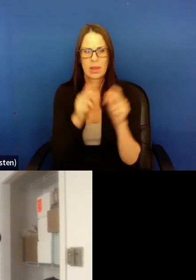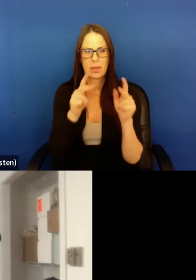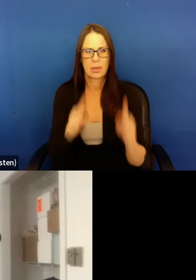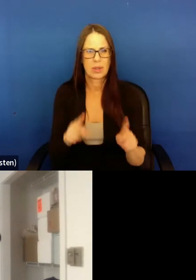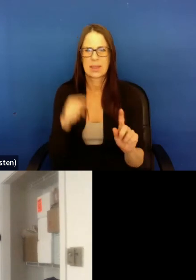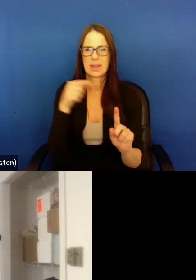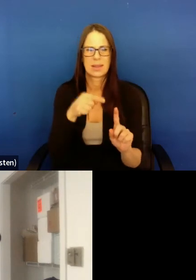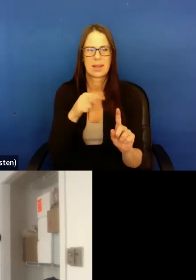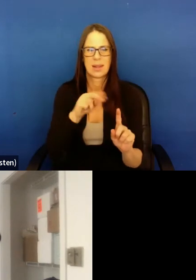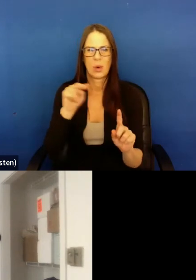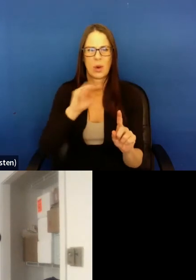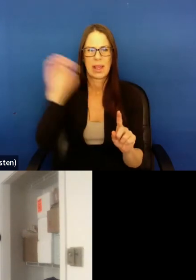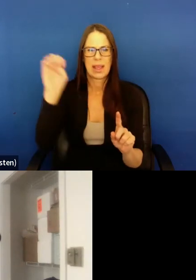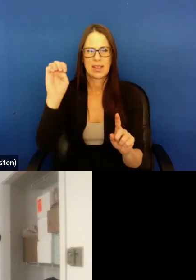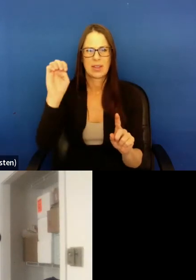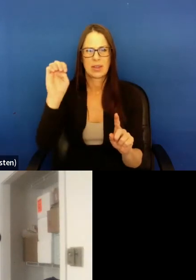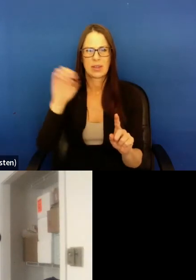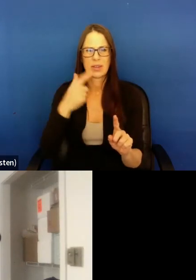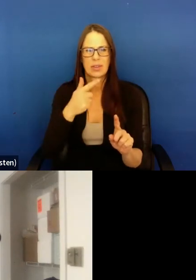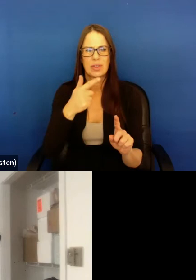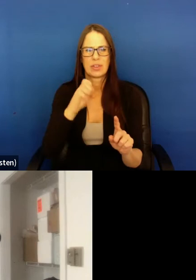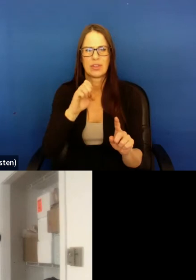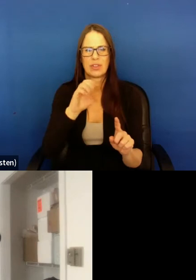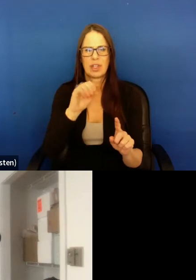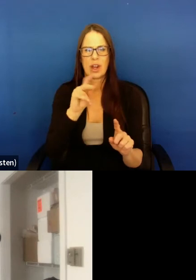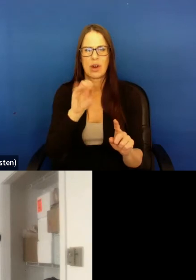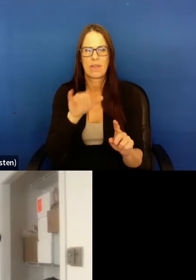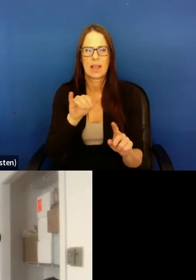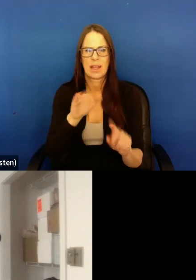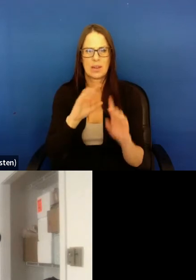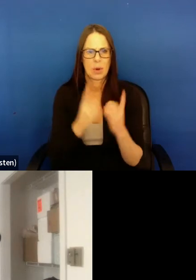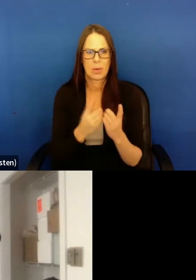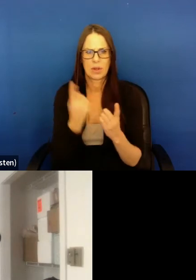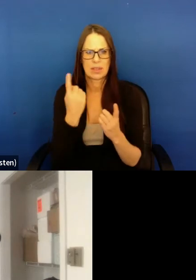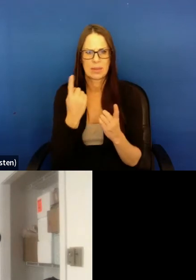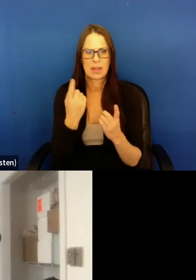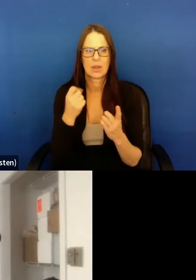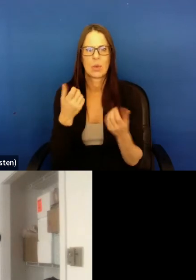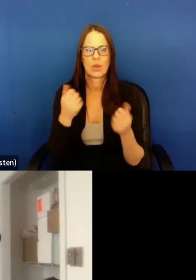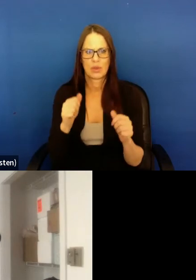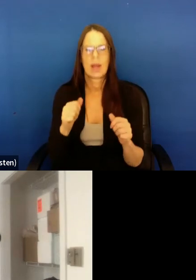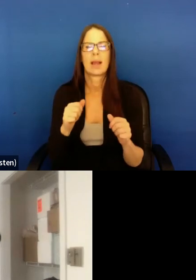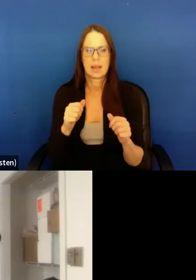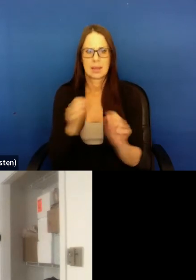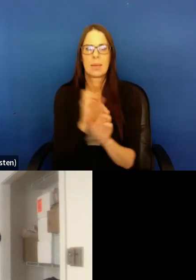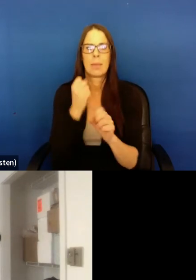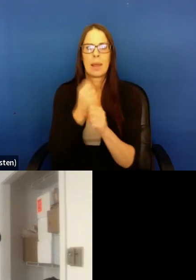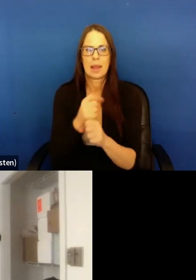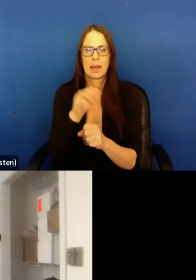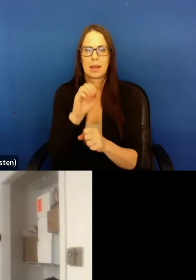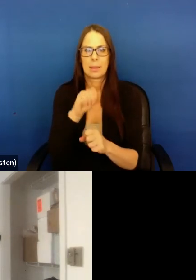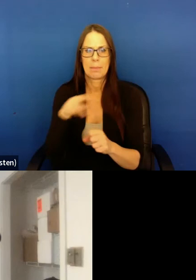Northeastern's geography department or something. So we're going to try to be able to make a map that